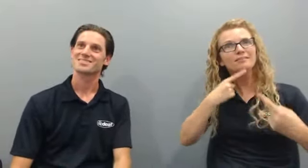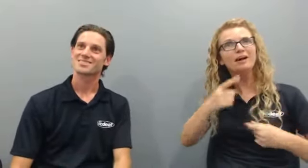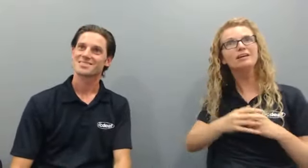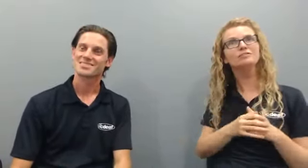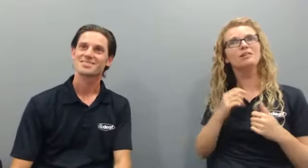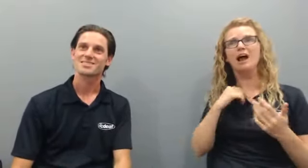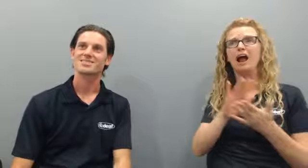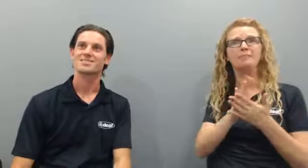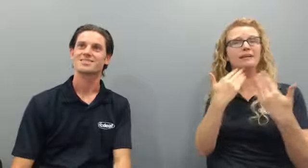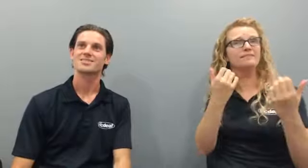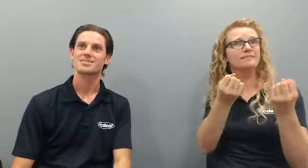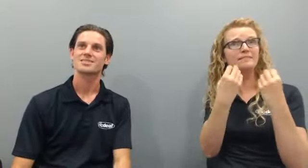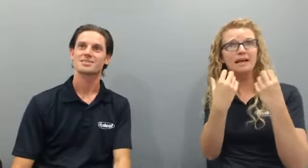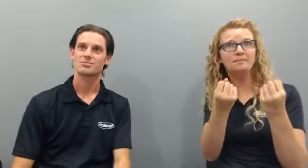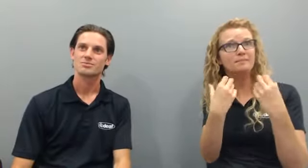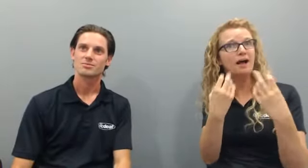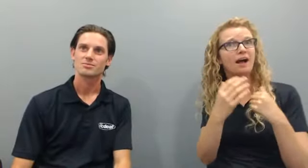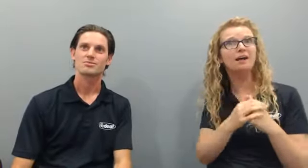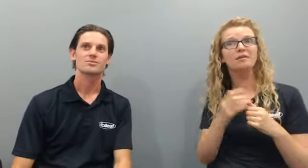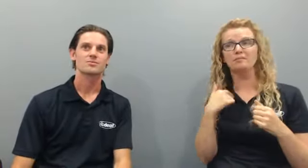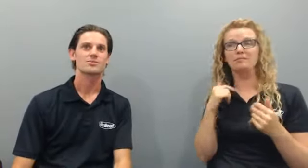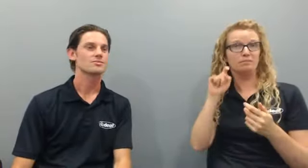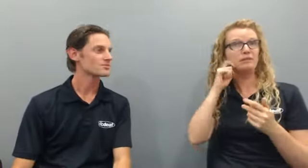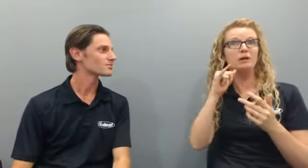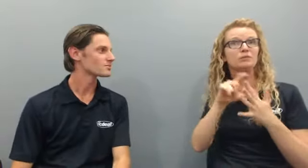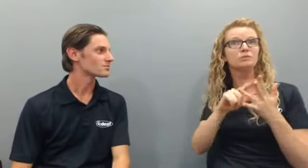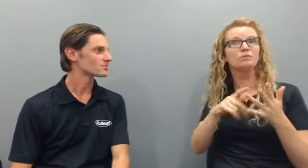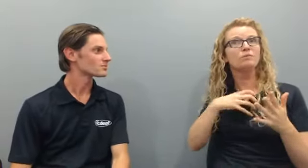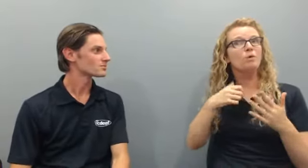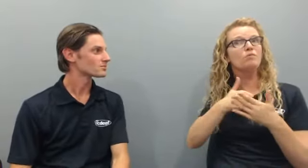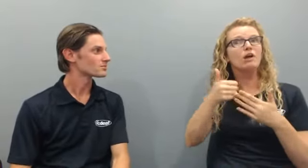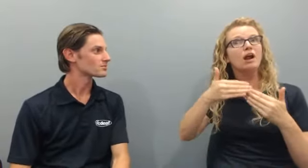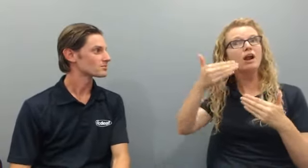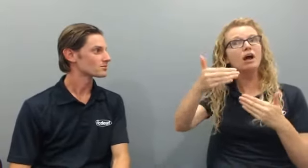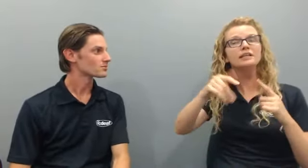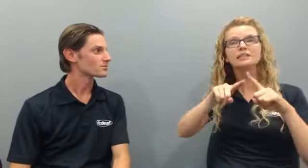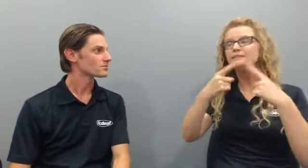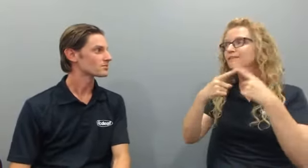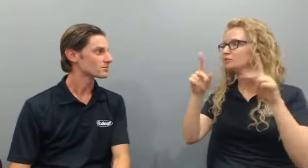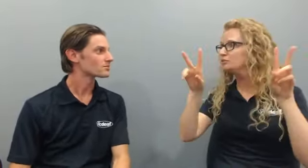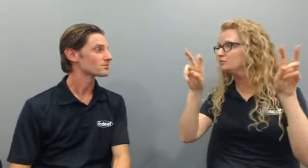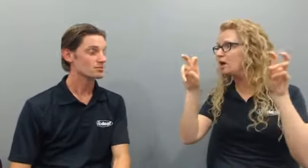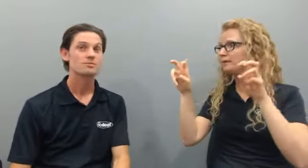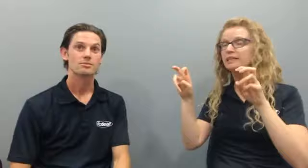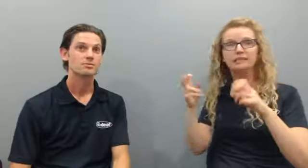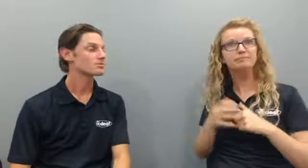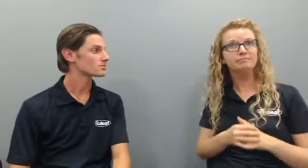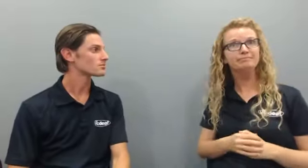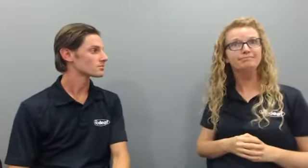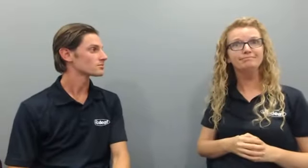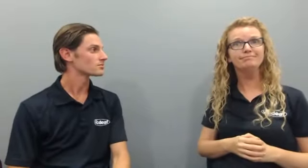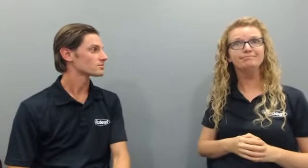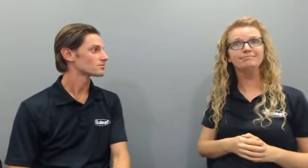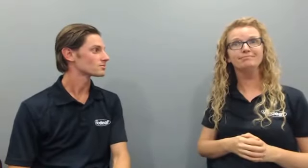are happy with the information you've received. We're more than happy for your feedback, and we will happy to do more sessions like this on